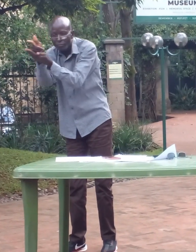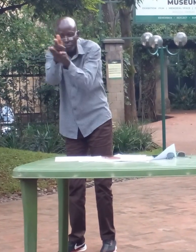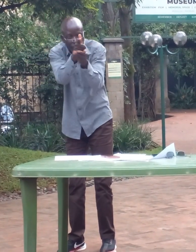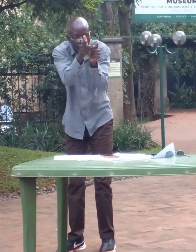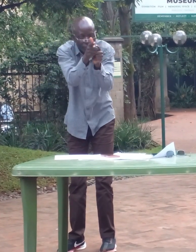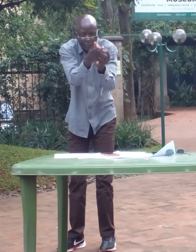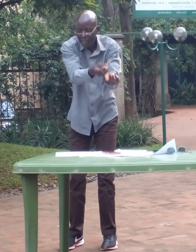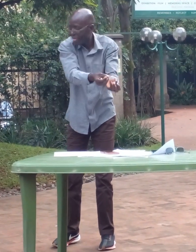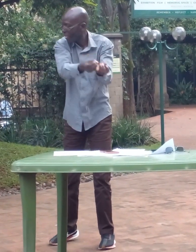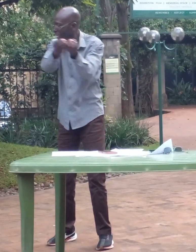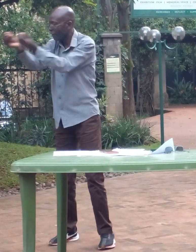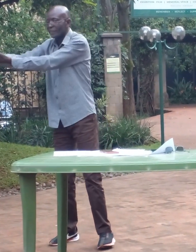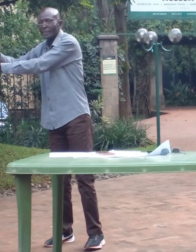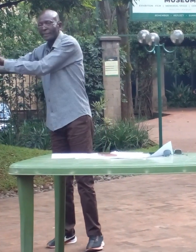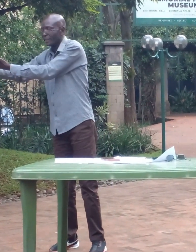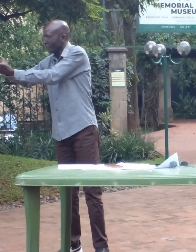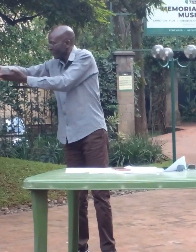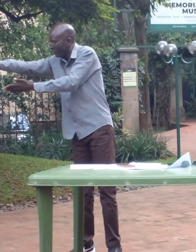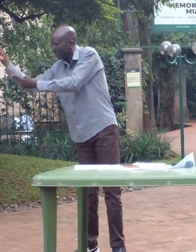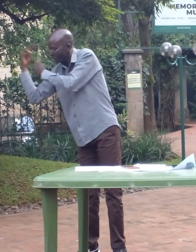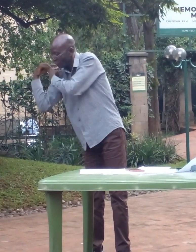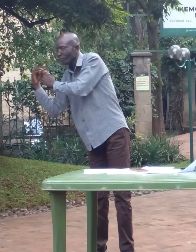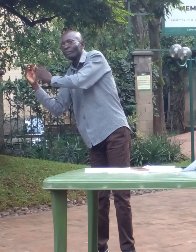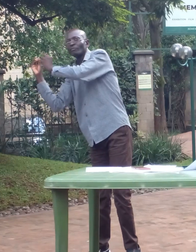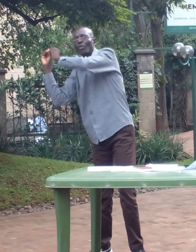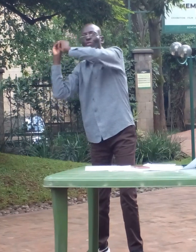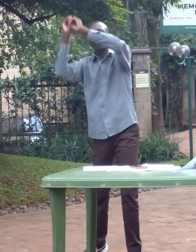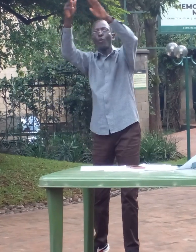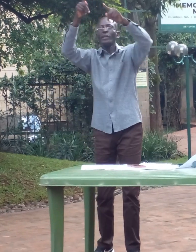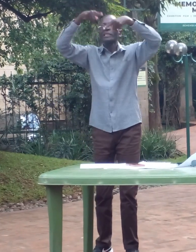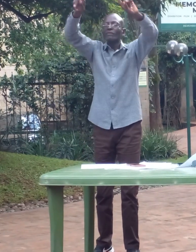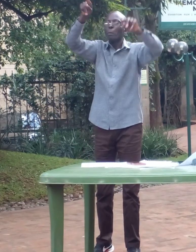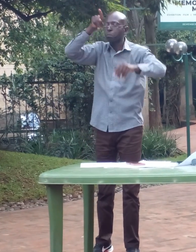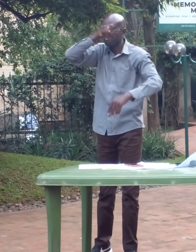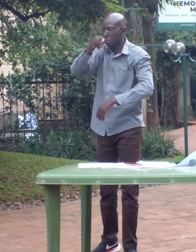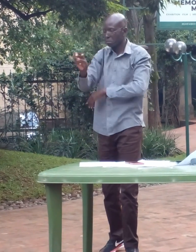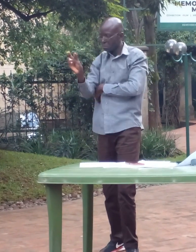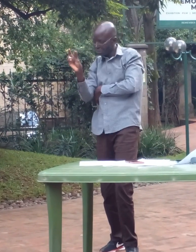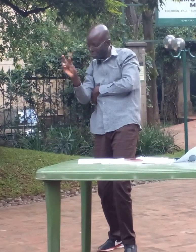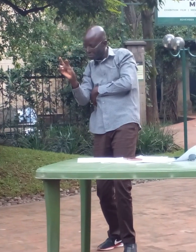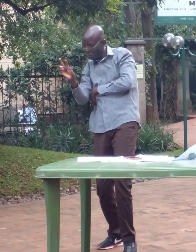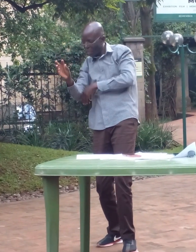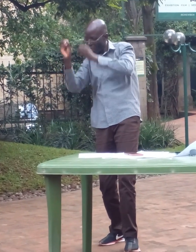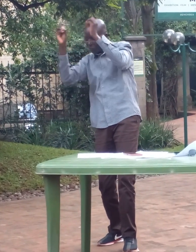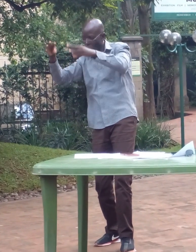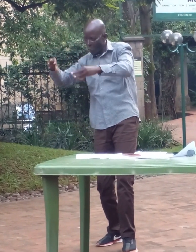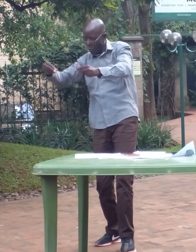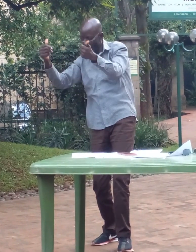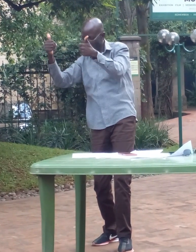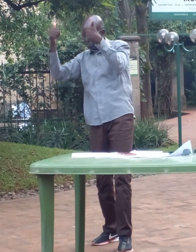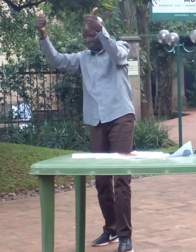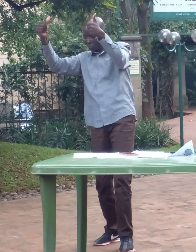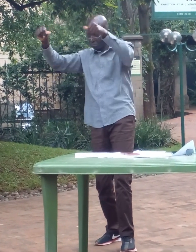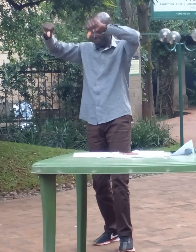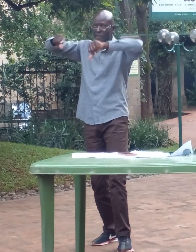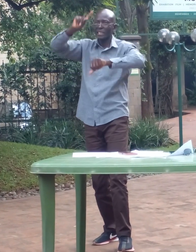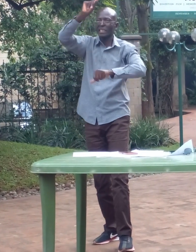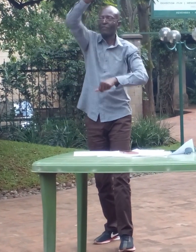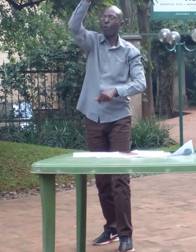they need the evidence of us training. So they requested for videos so that we can send it to them and they can approve it